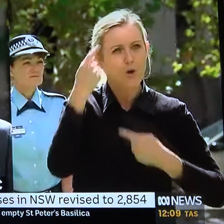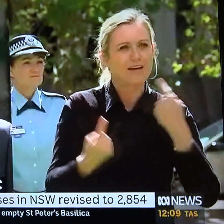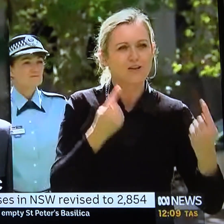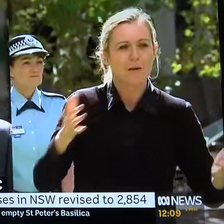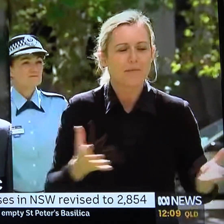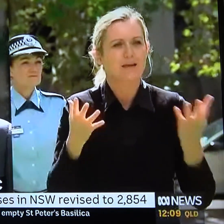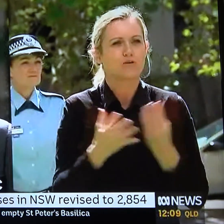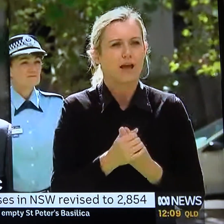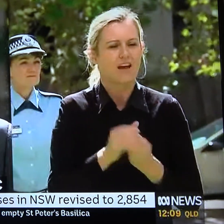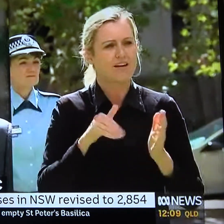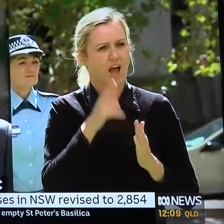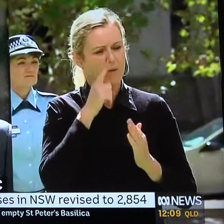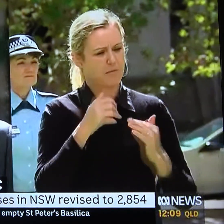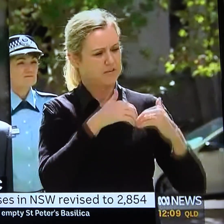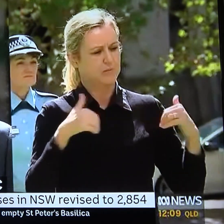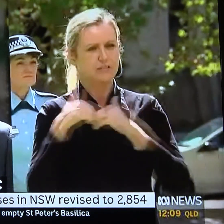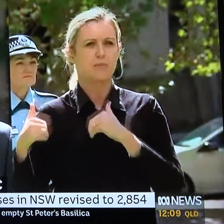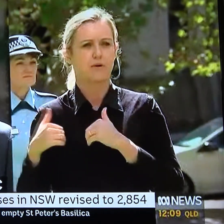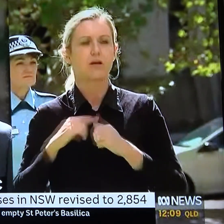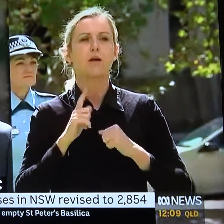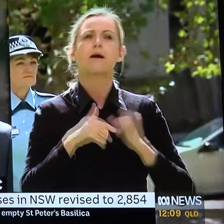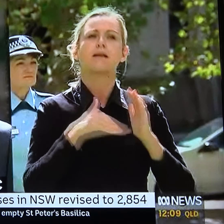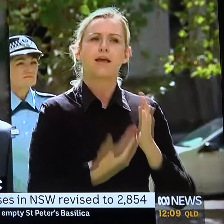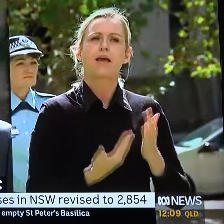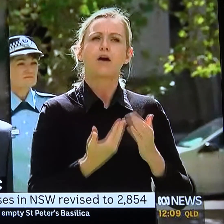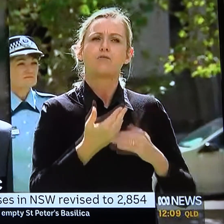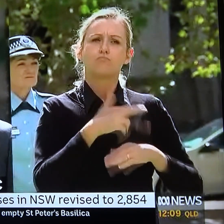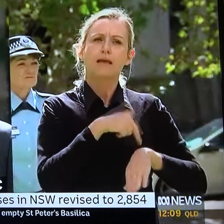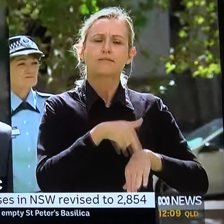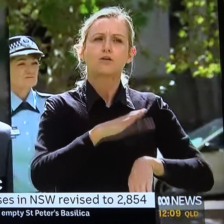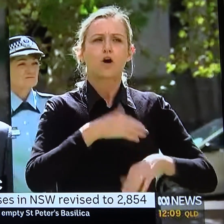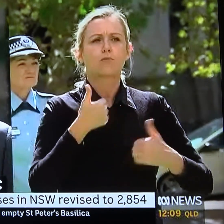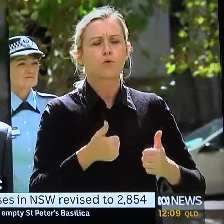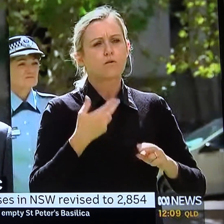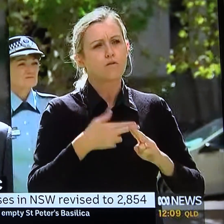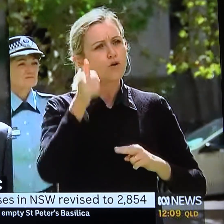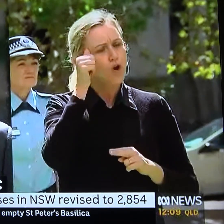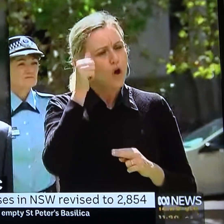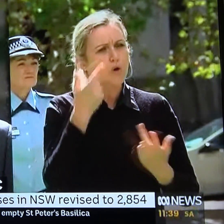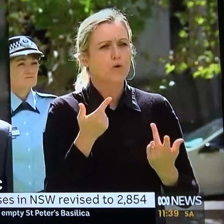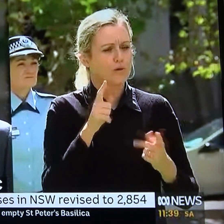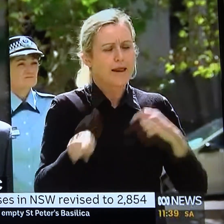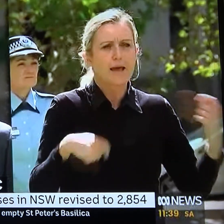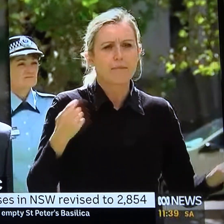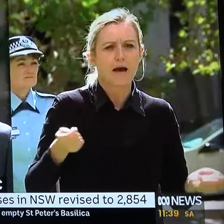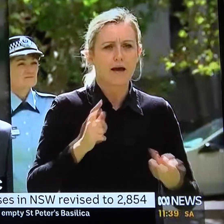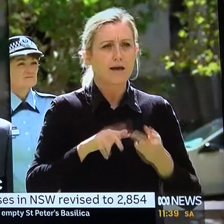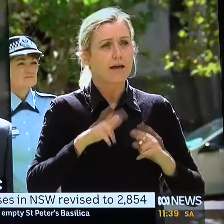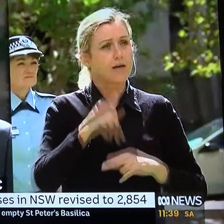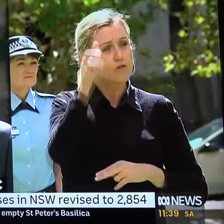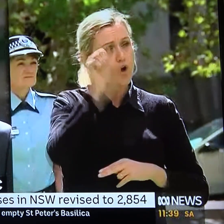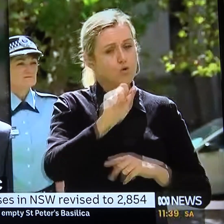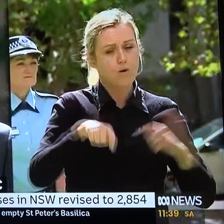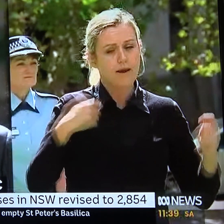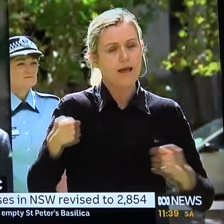going. Try and have a chat. Or if you have social media opportunities where you can even do it with somebody else through social media, use social media.